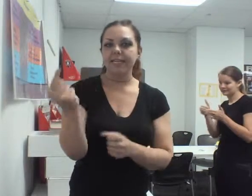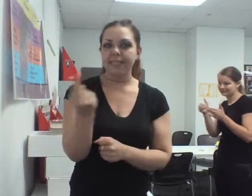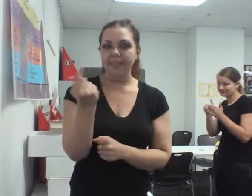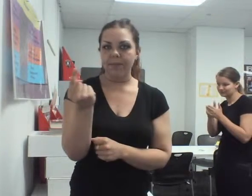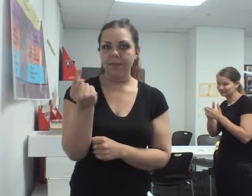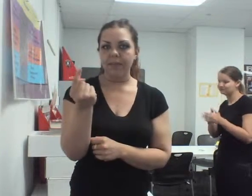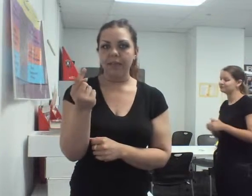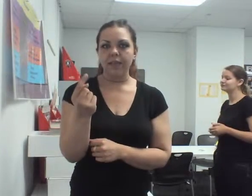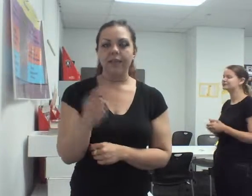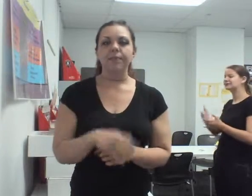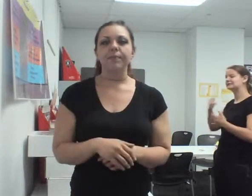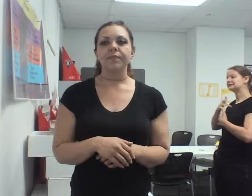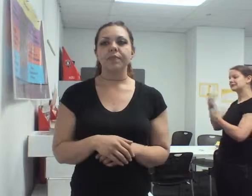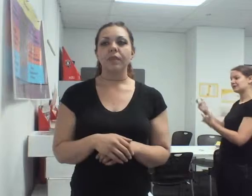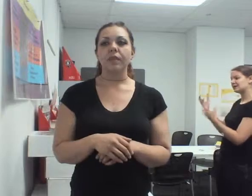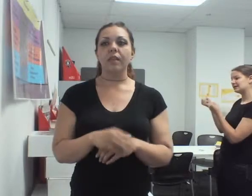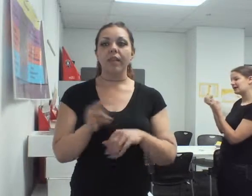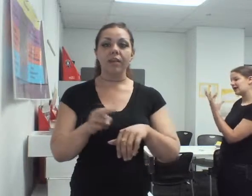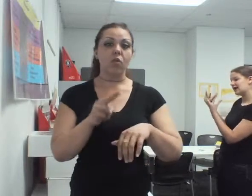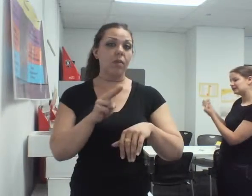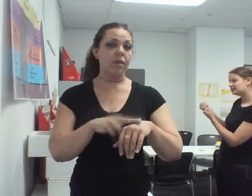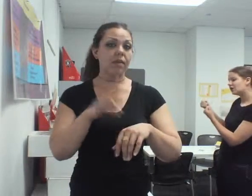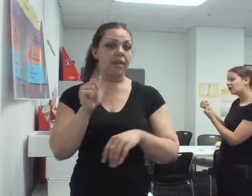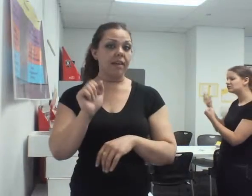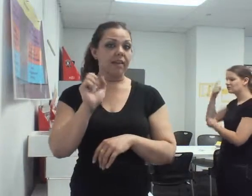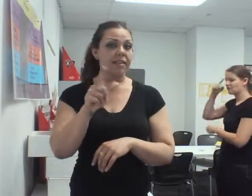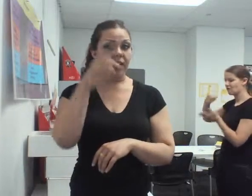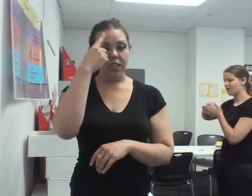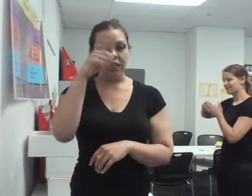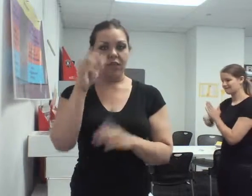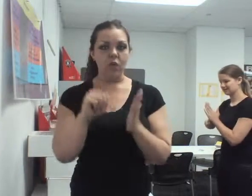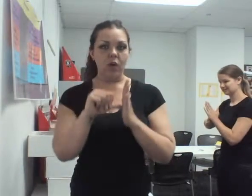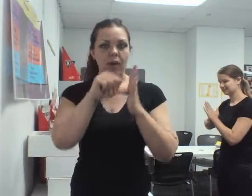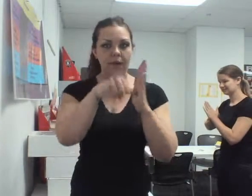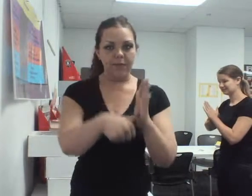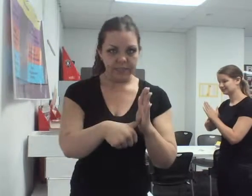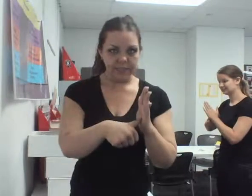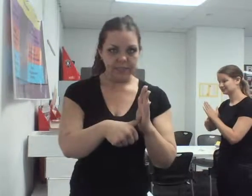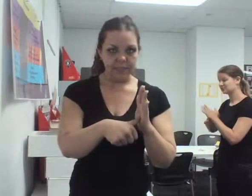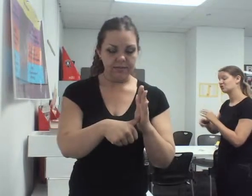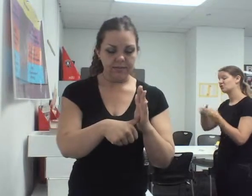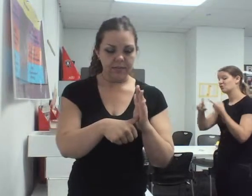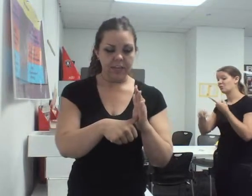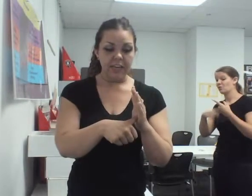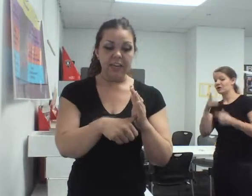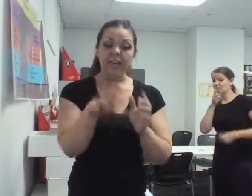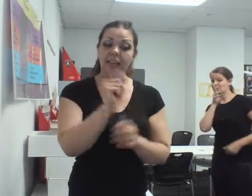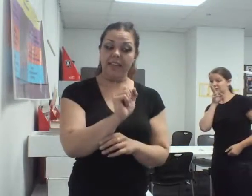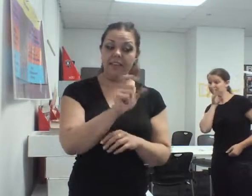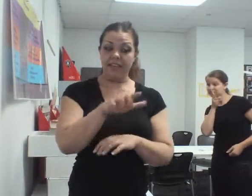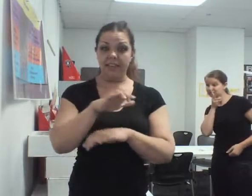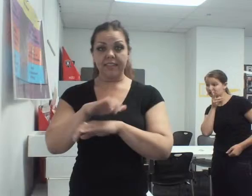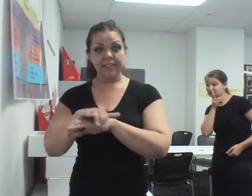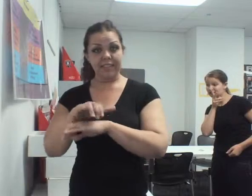in ASL, again, we do that for emphasis. When we go from ASL into English, we have to do something different